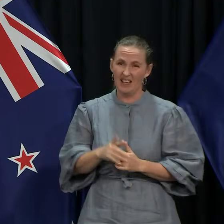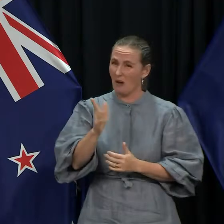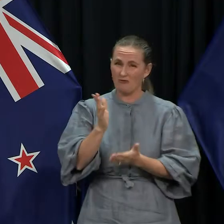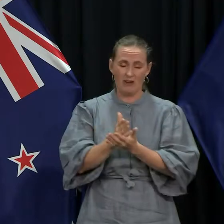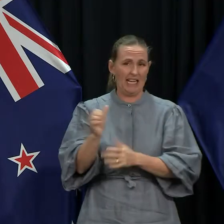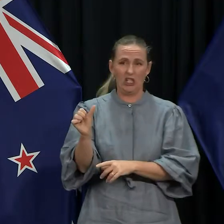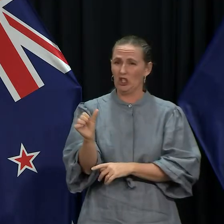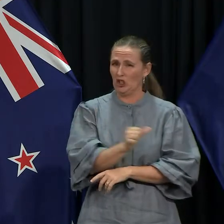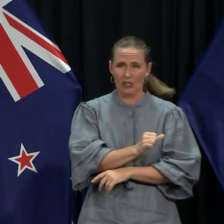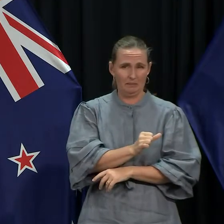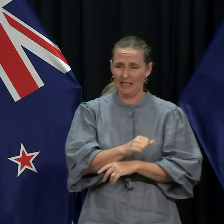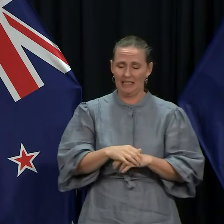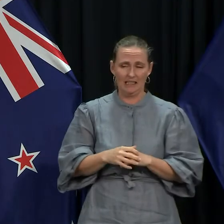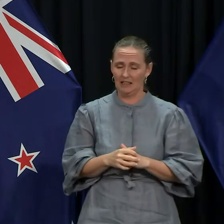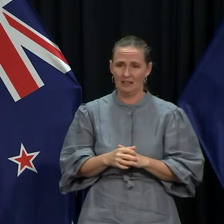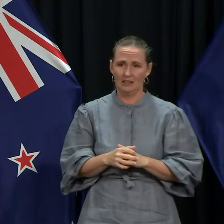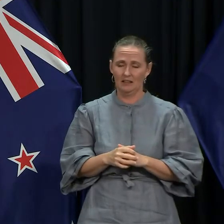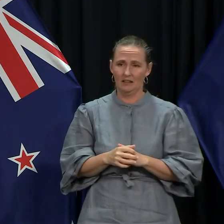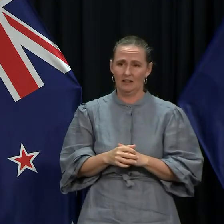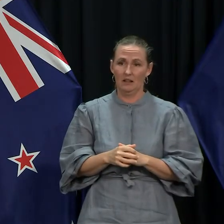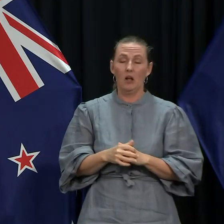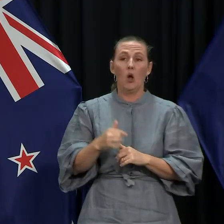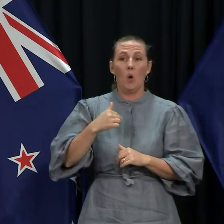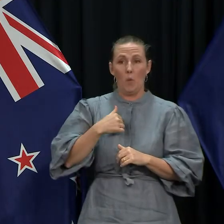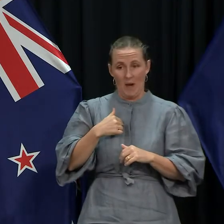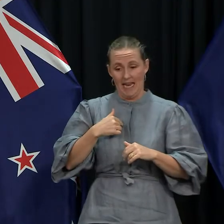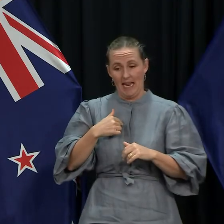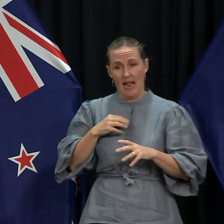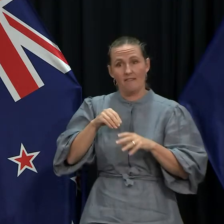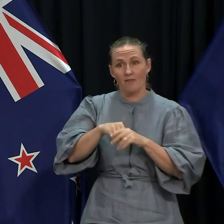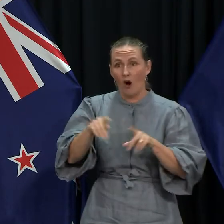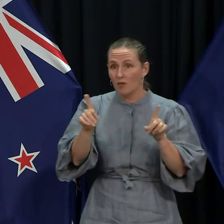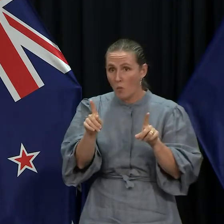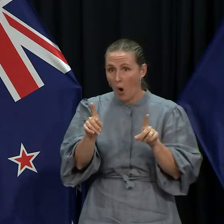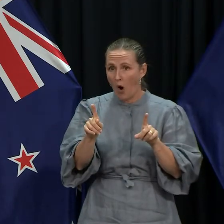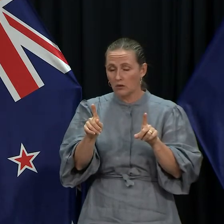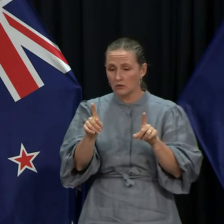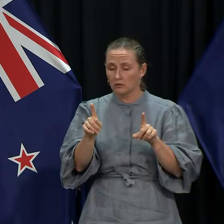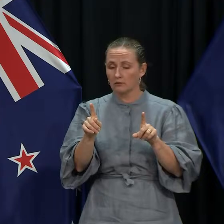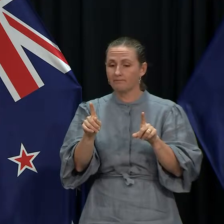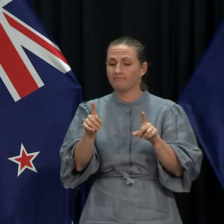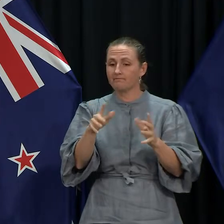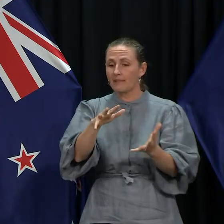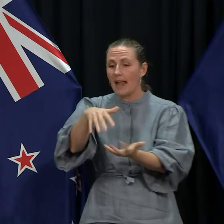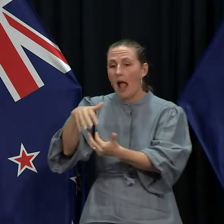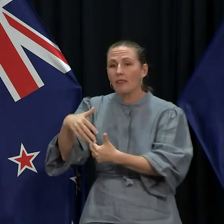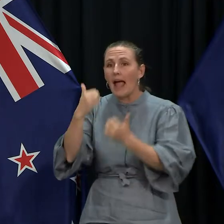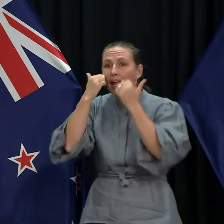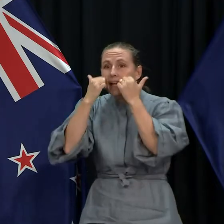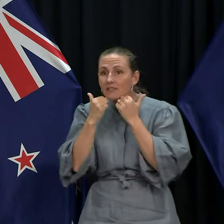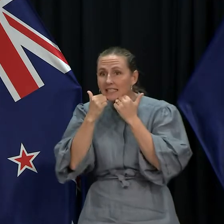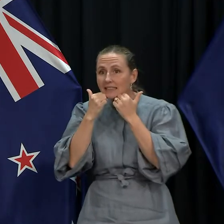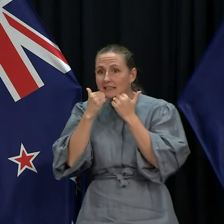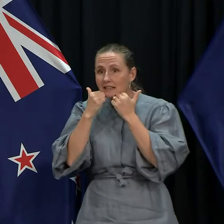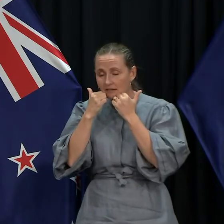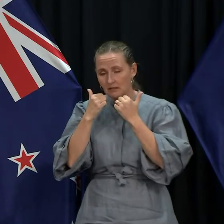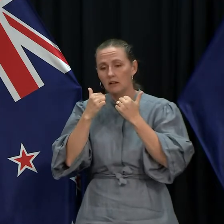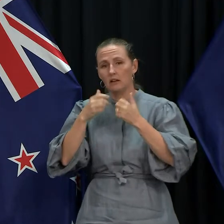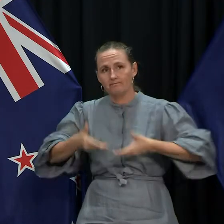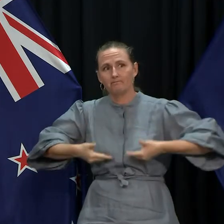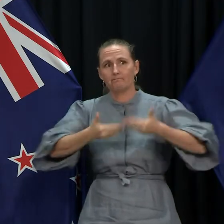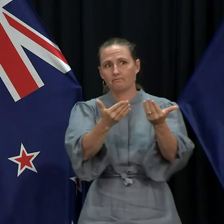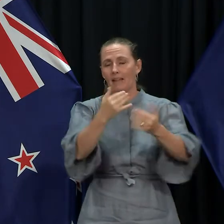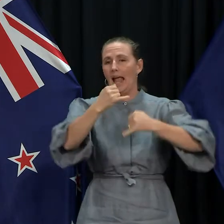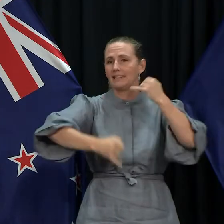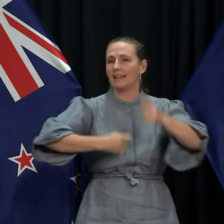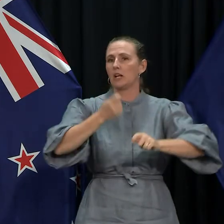supporting the gathering of evidence for an international criminal court process. So that's also something that the international